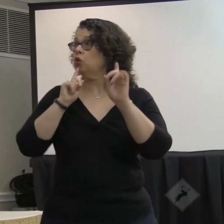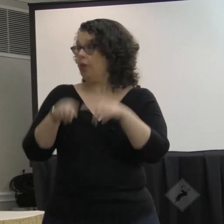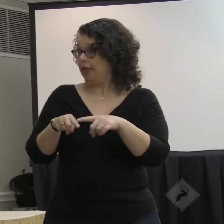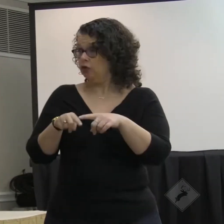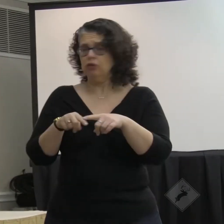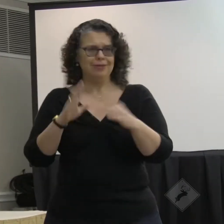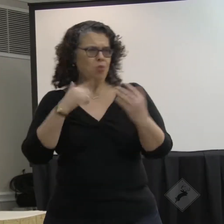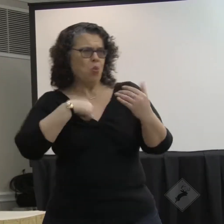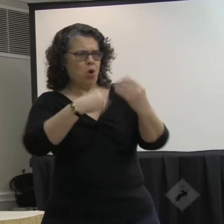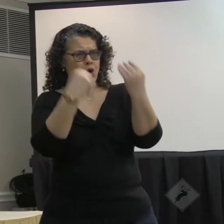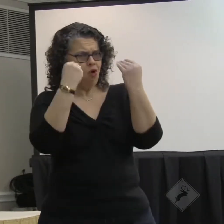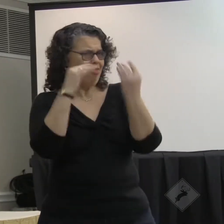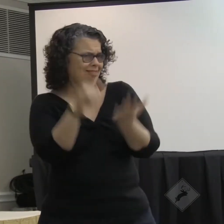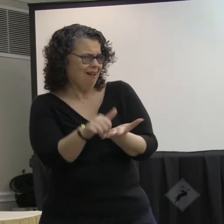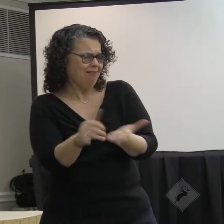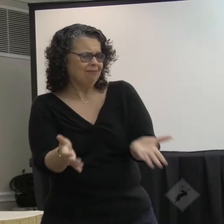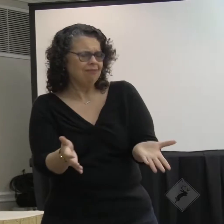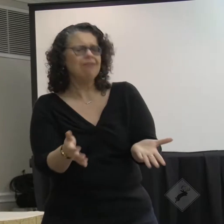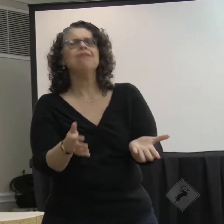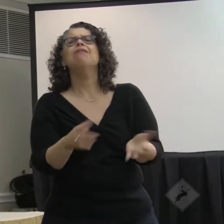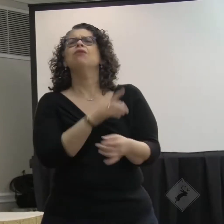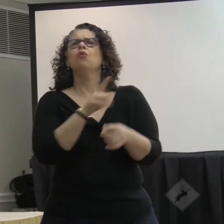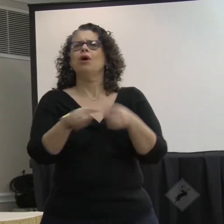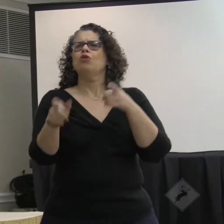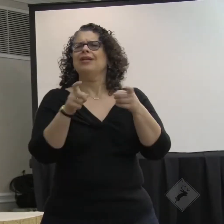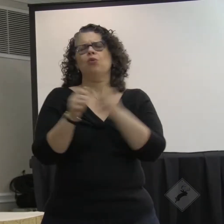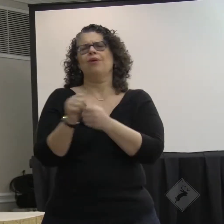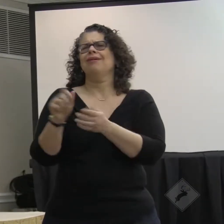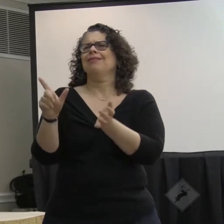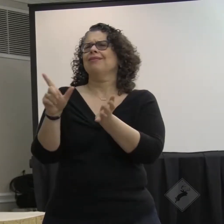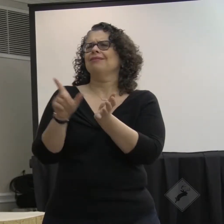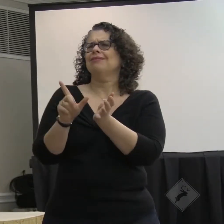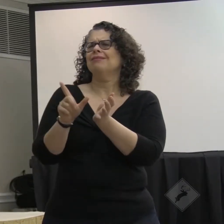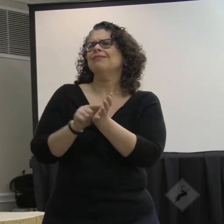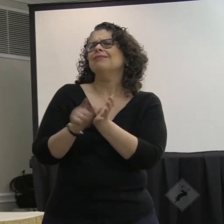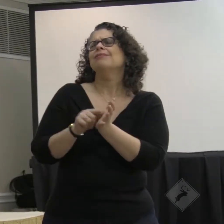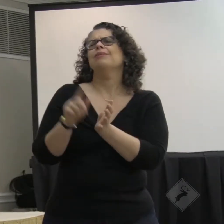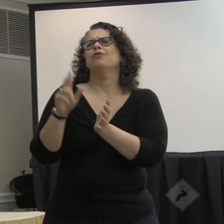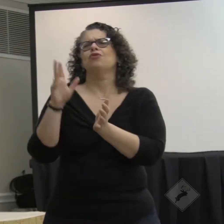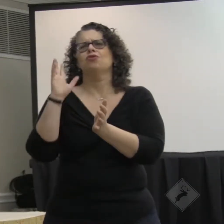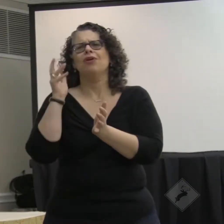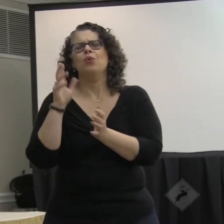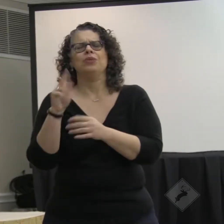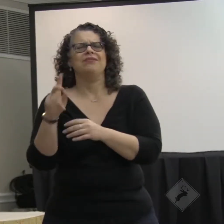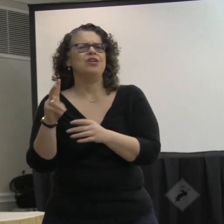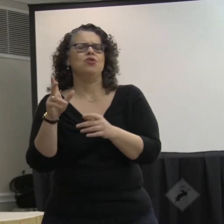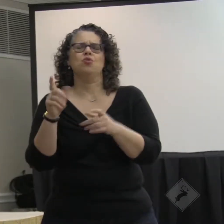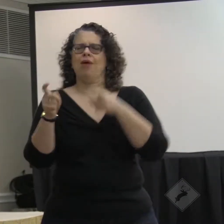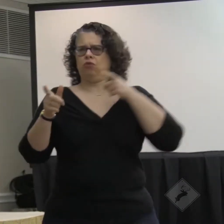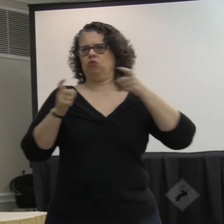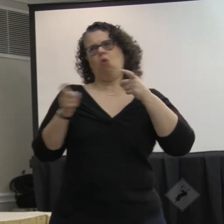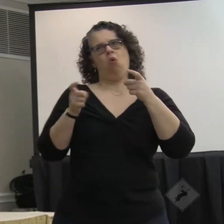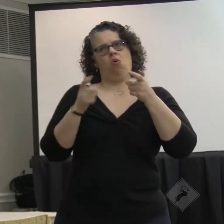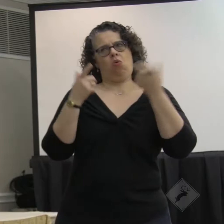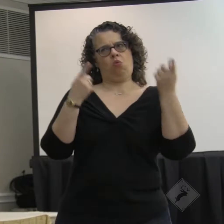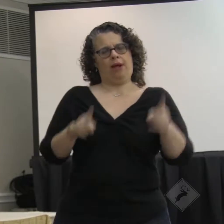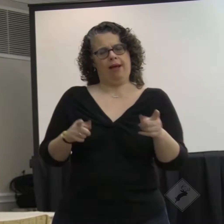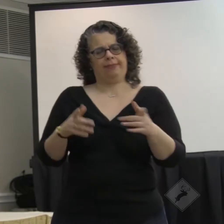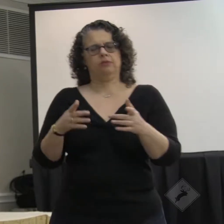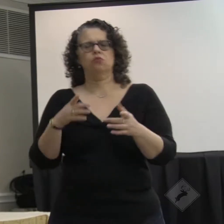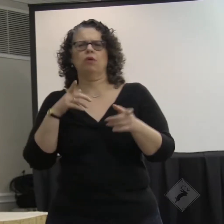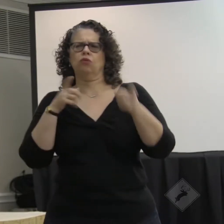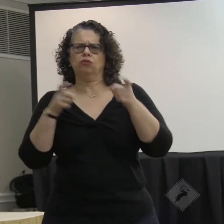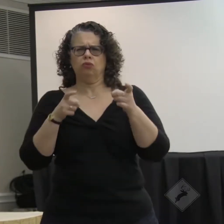we're trained that way. When you're dealing with the media, that's not how it is. You have to keep control of what's happening. You